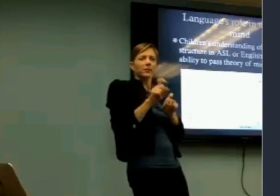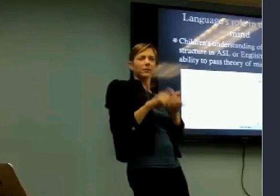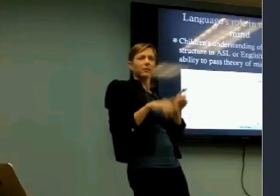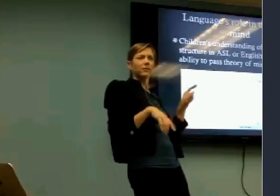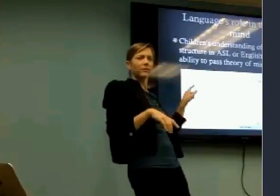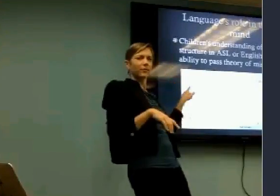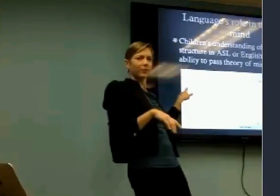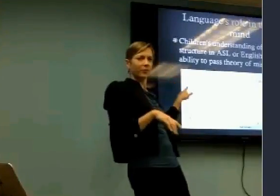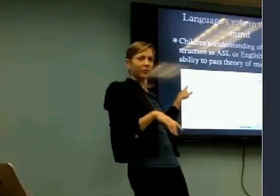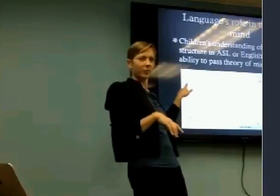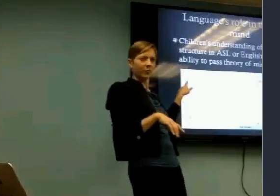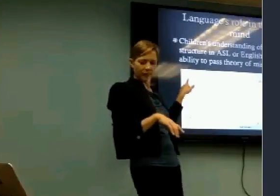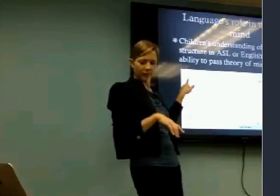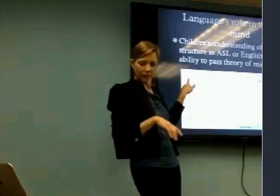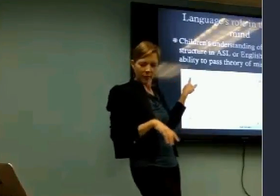And this is